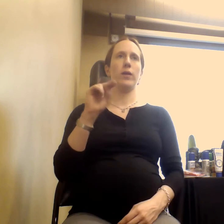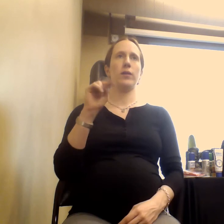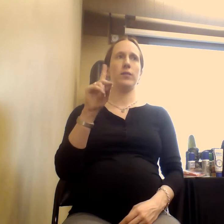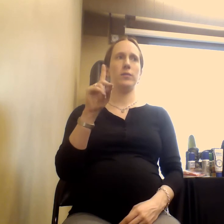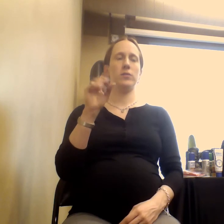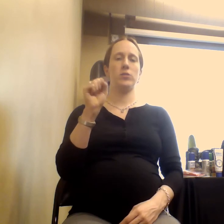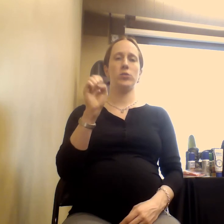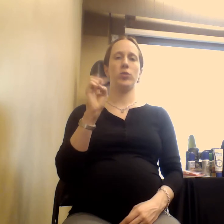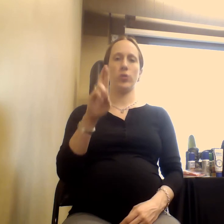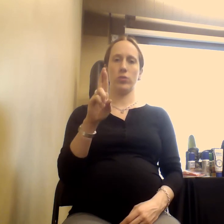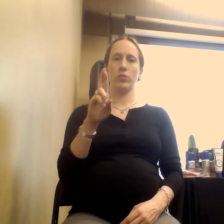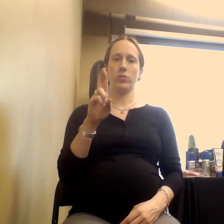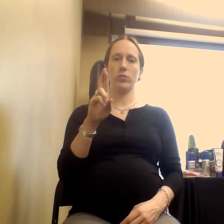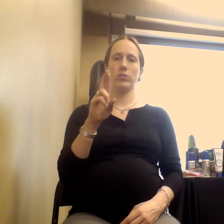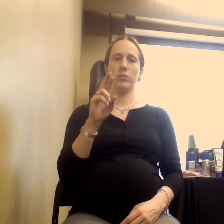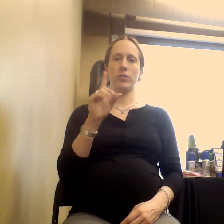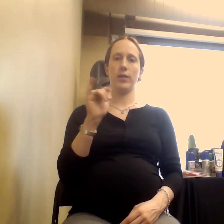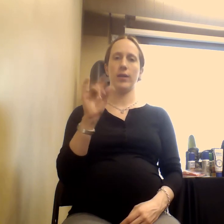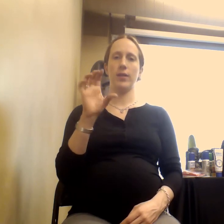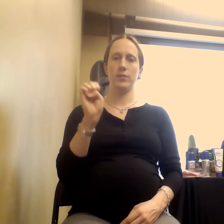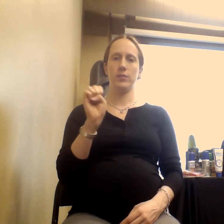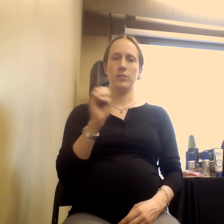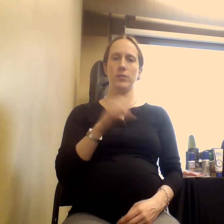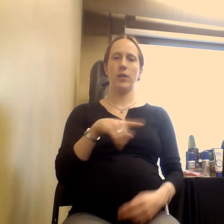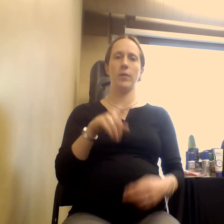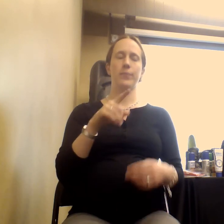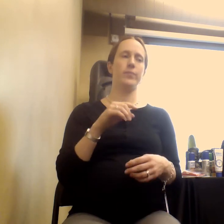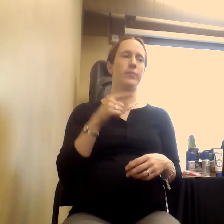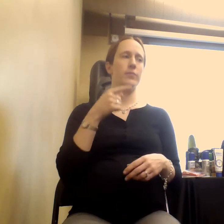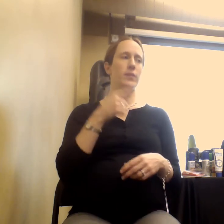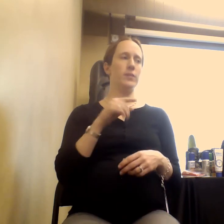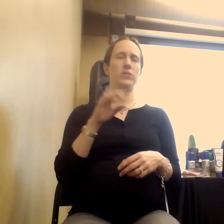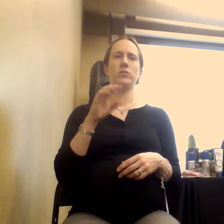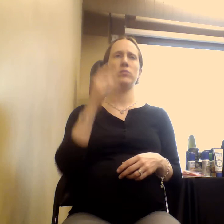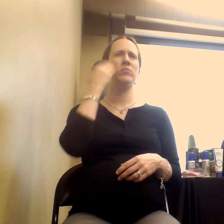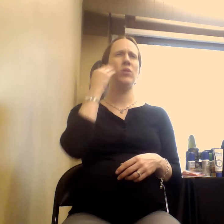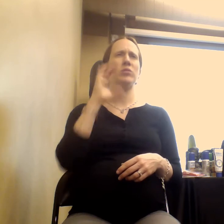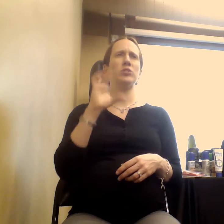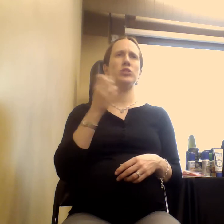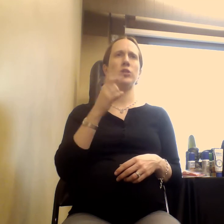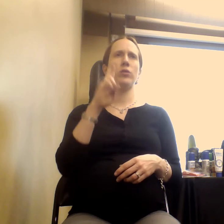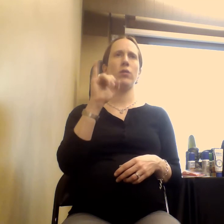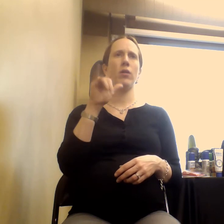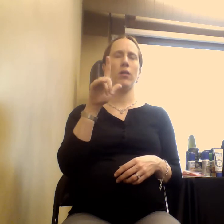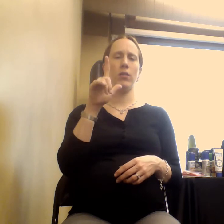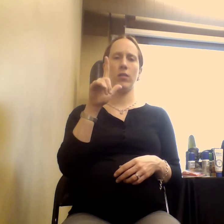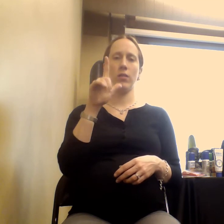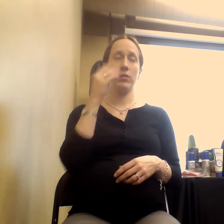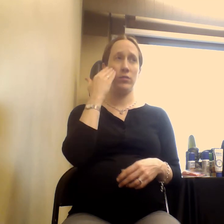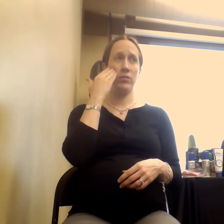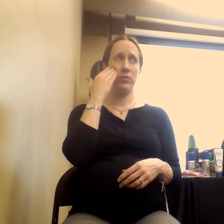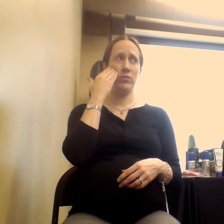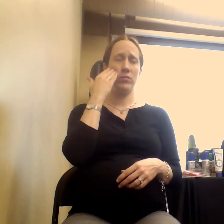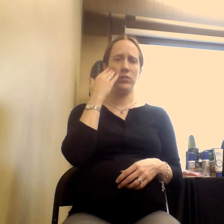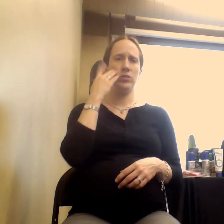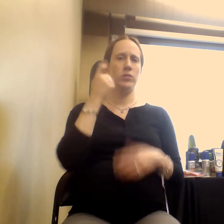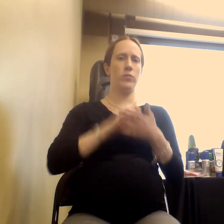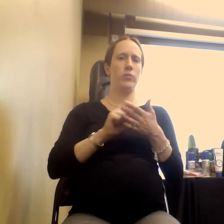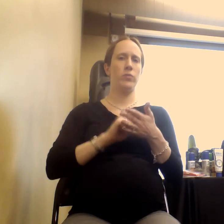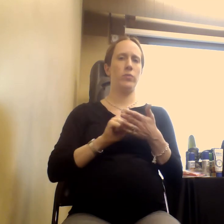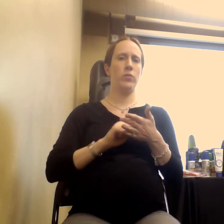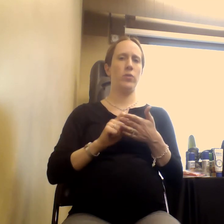back because of Cheryl's. Everybody know who I'm talking about when I say Cheryl? No? She wrote the book called Wild. It became